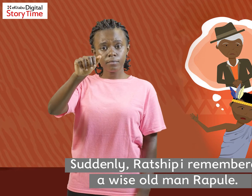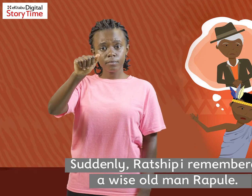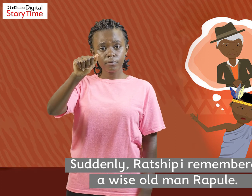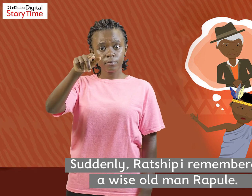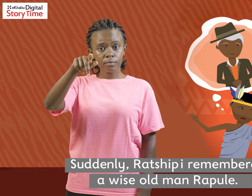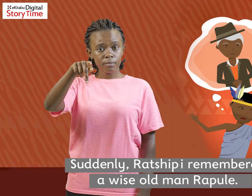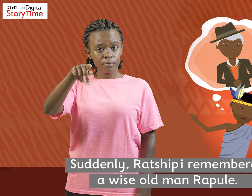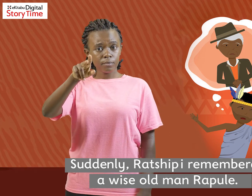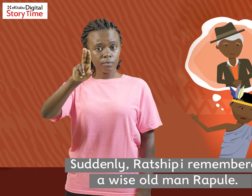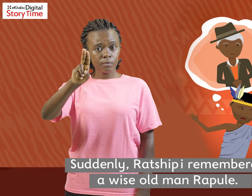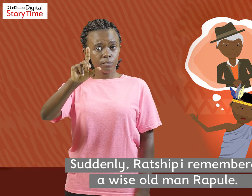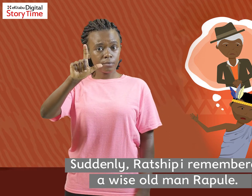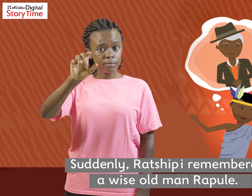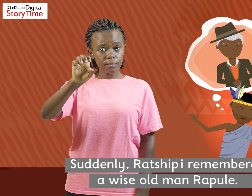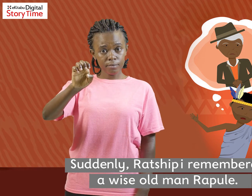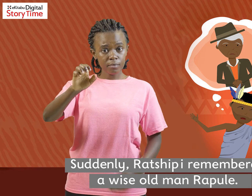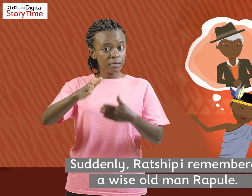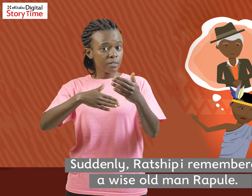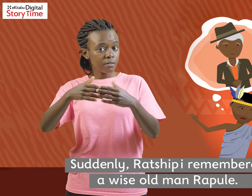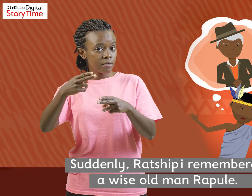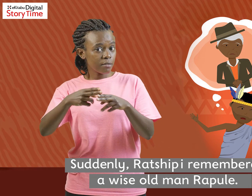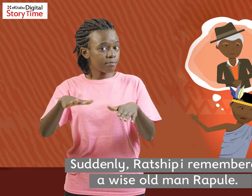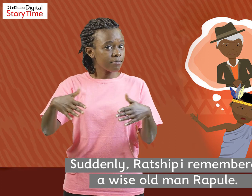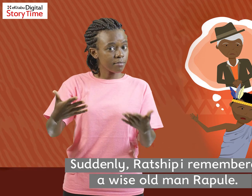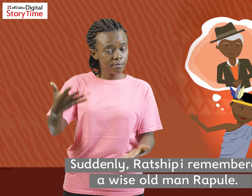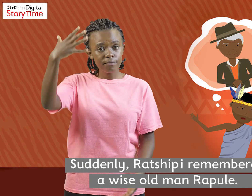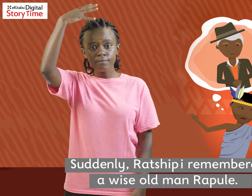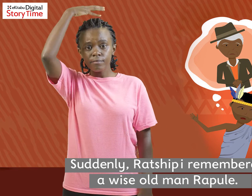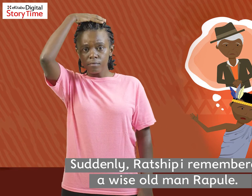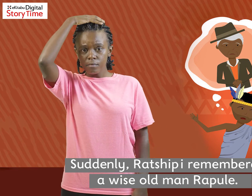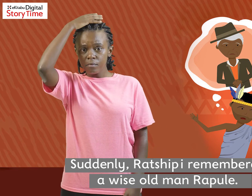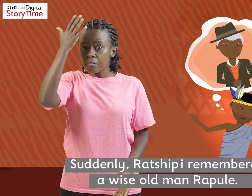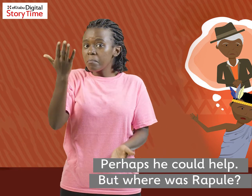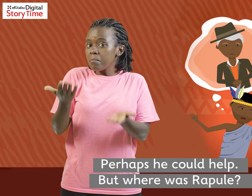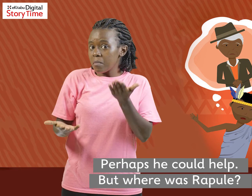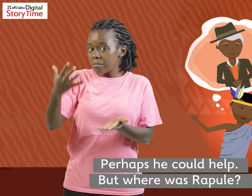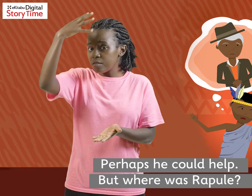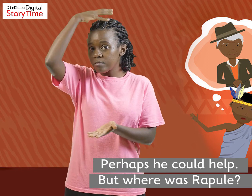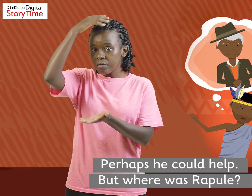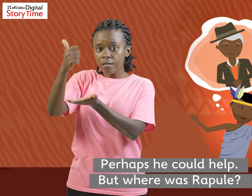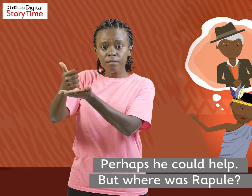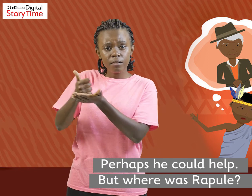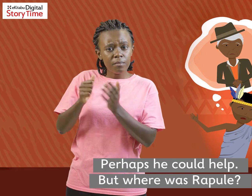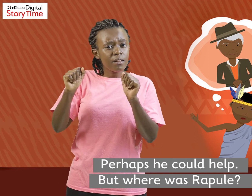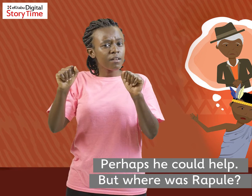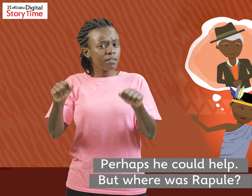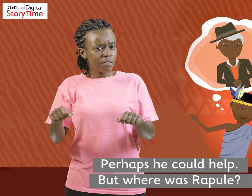Suddenly, Ratshipi remembered a wise old man, Rapule. Perhaps he could help.